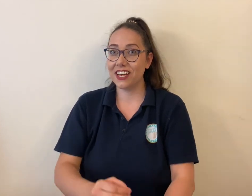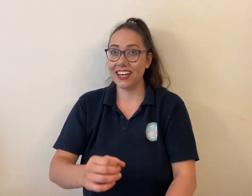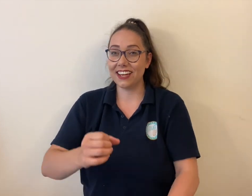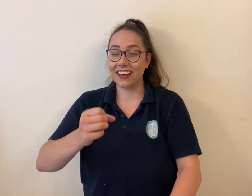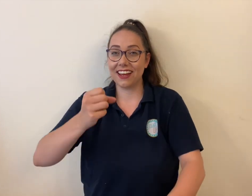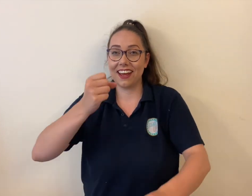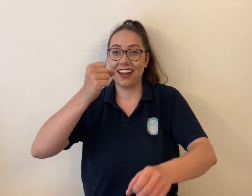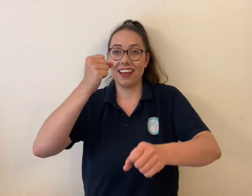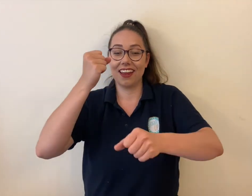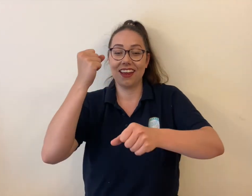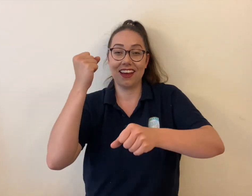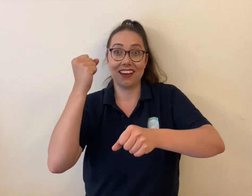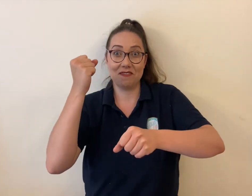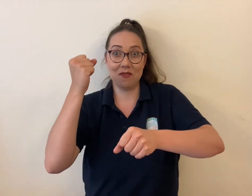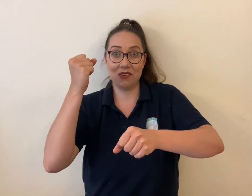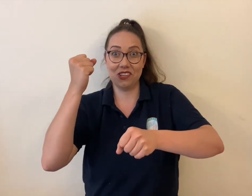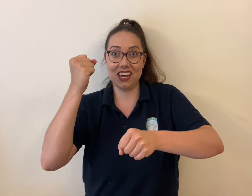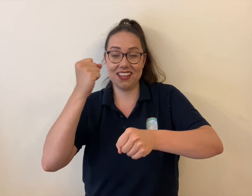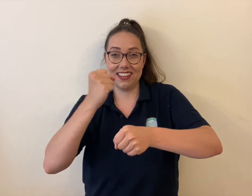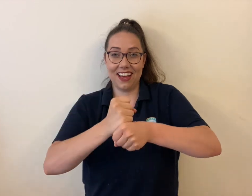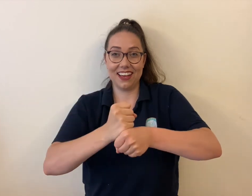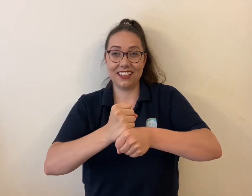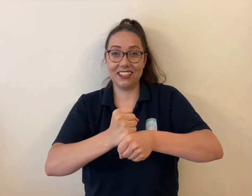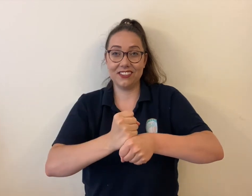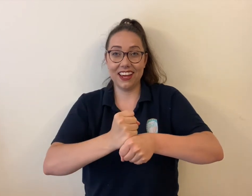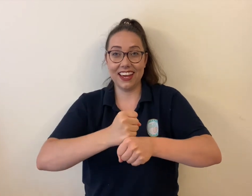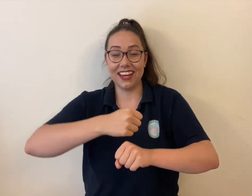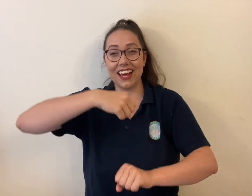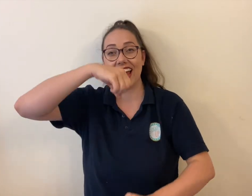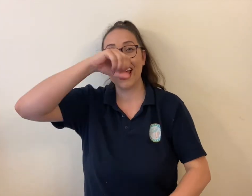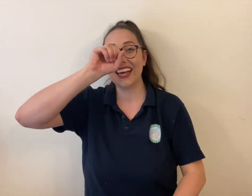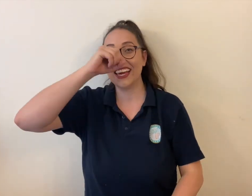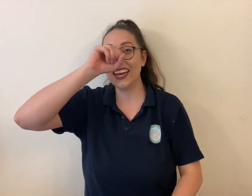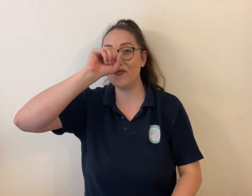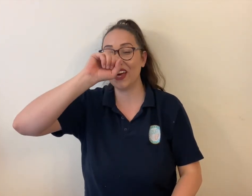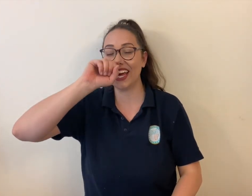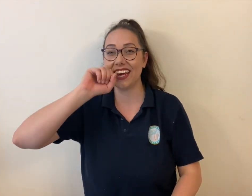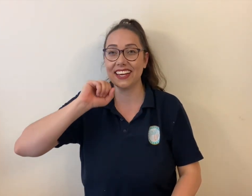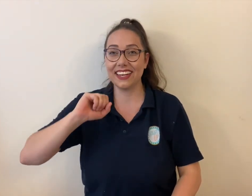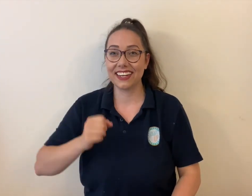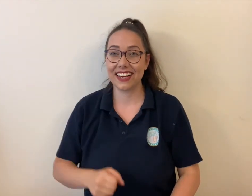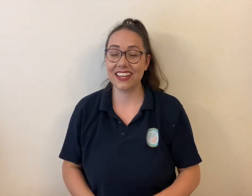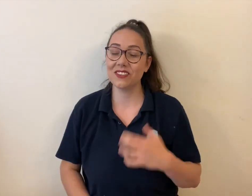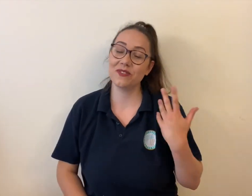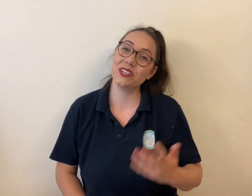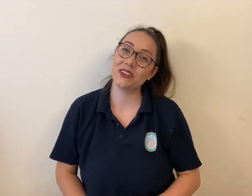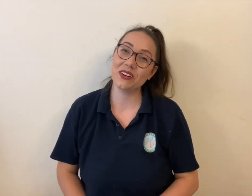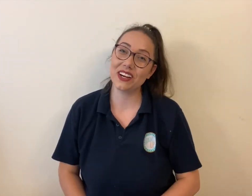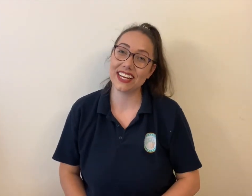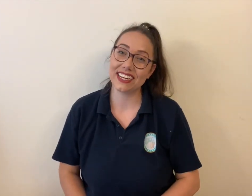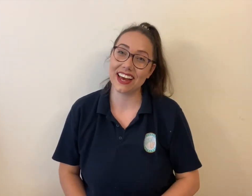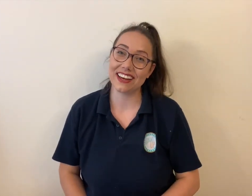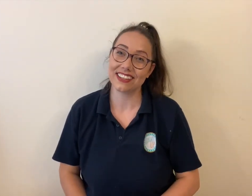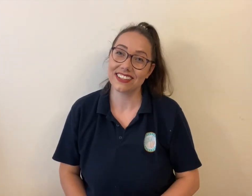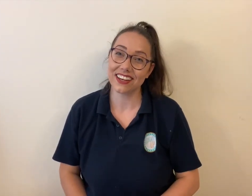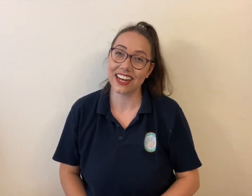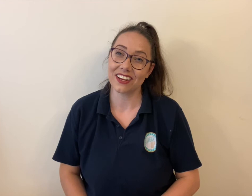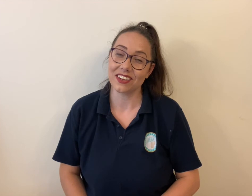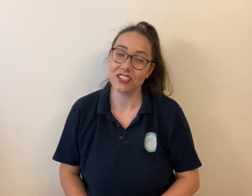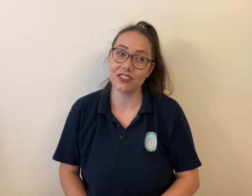G. Remember what G is? G. Guinea pig. And that's what we do a lot in sign language. You just